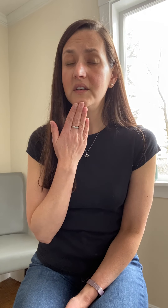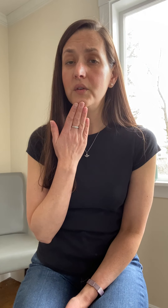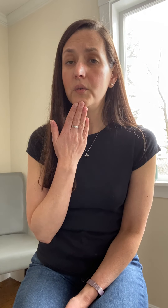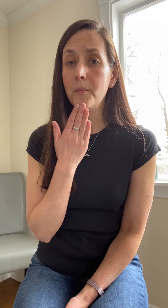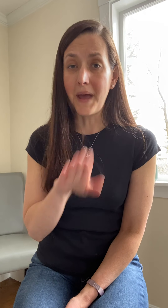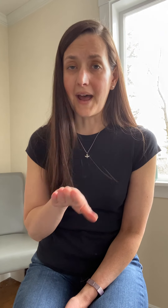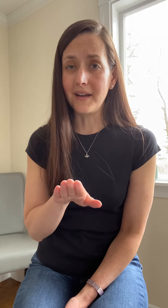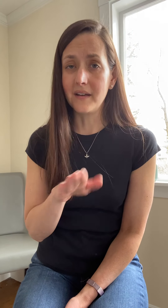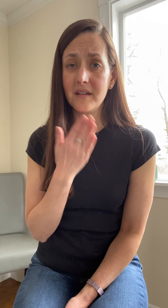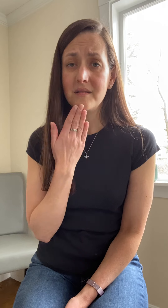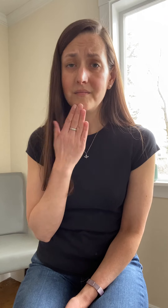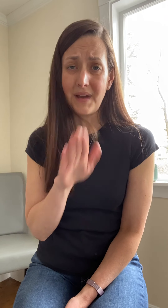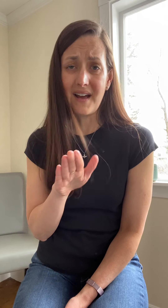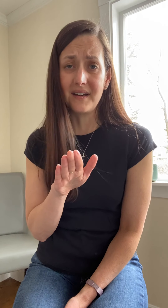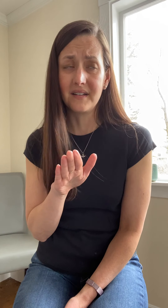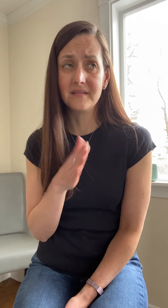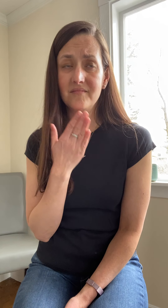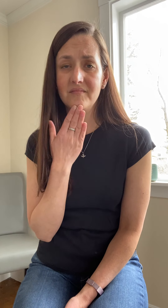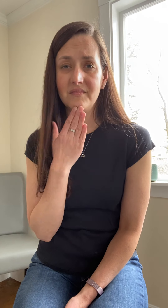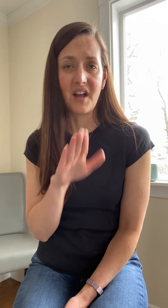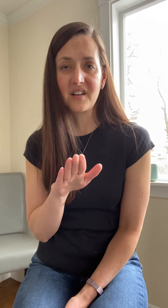do bad, not good.